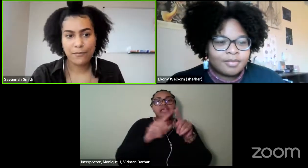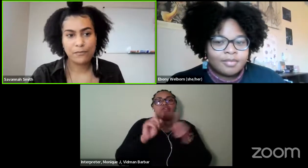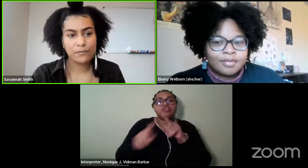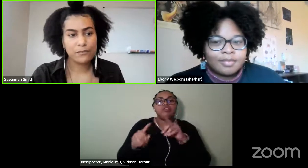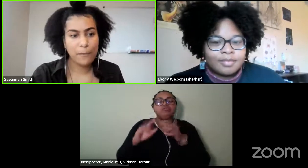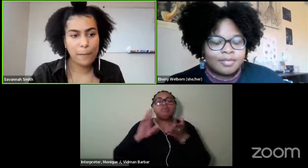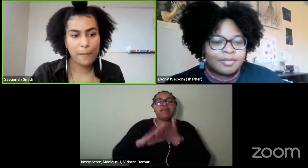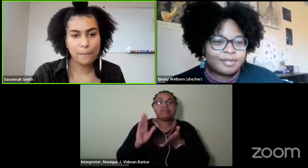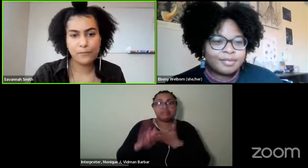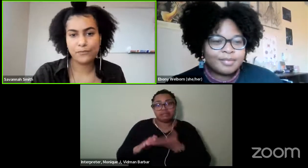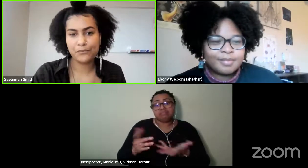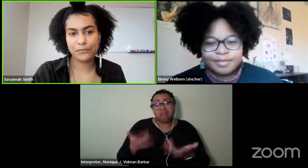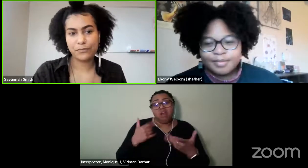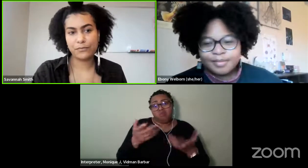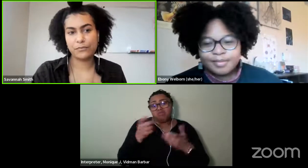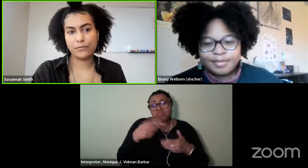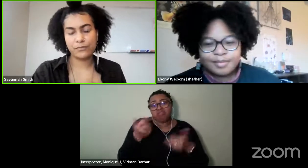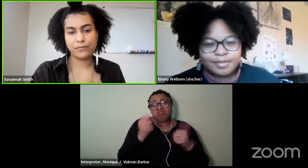well.